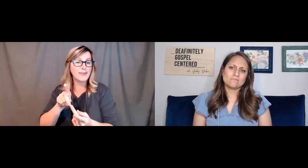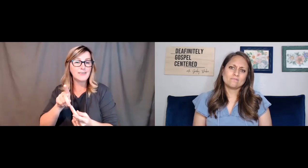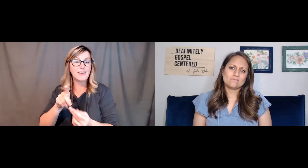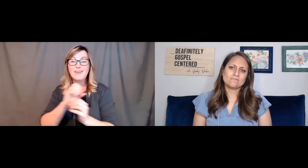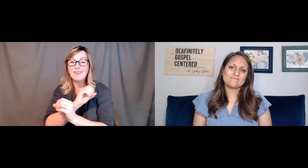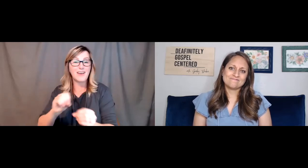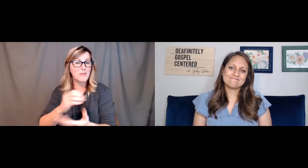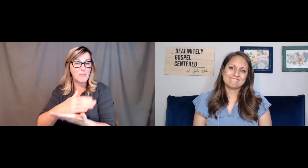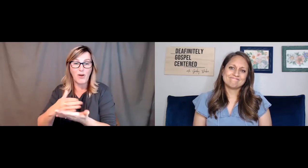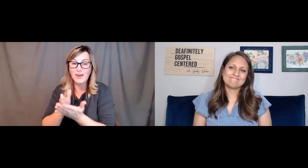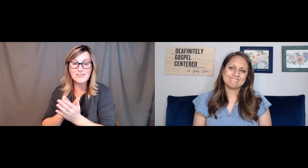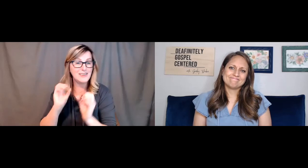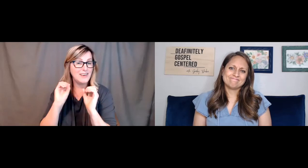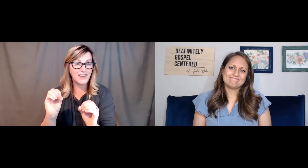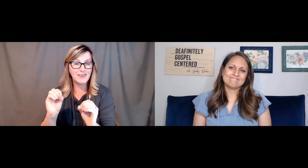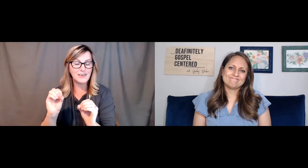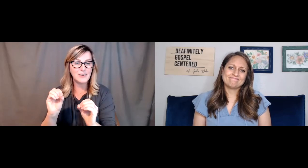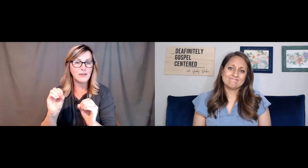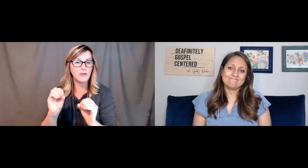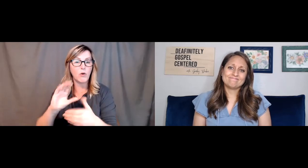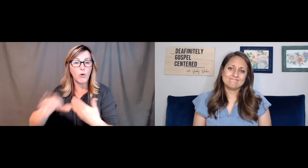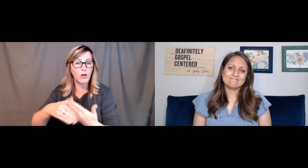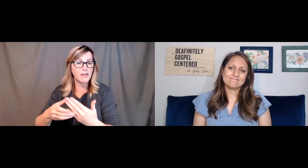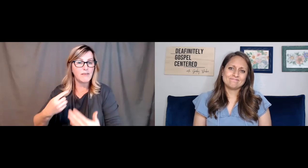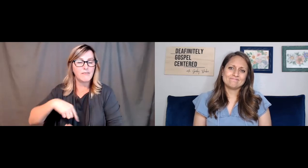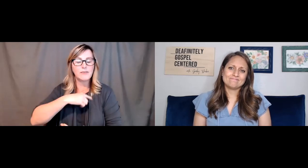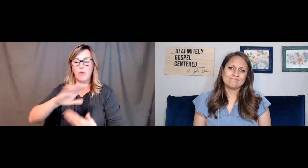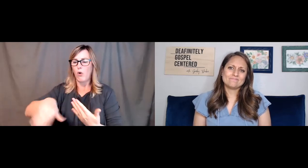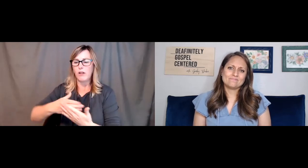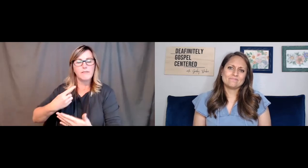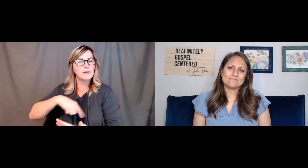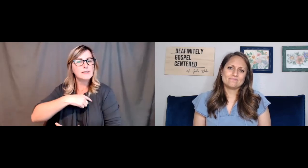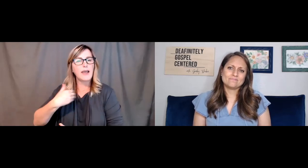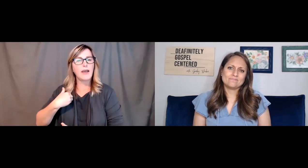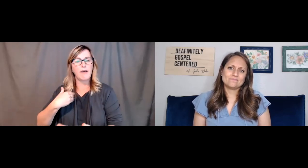But we have to remember, on this side of heaven, we're not good.